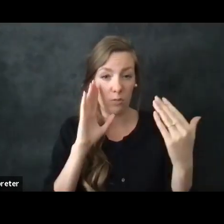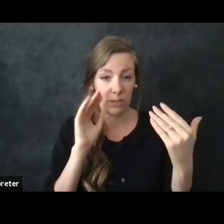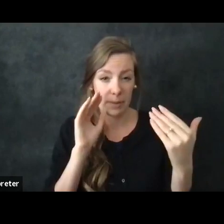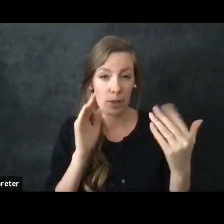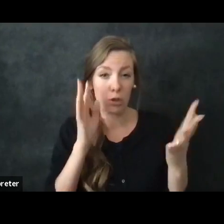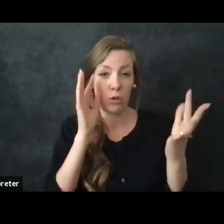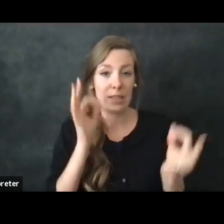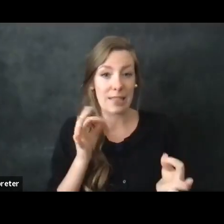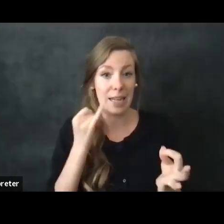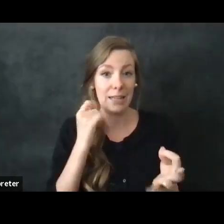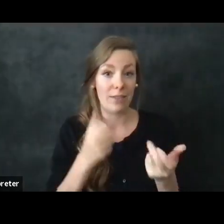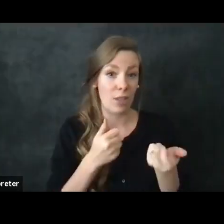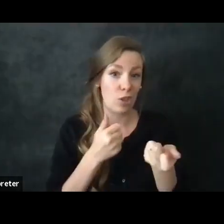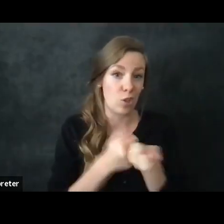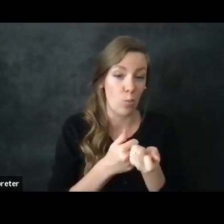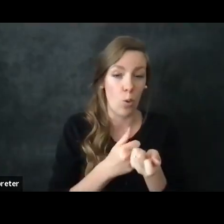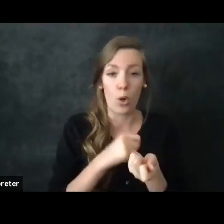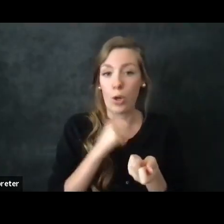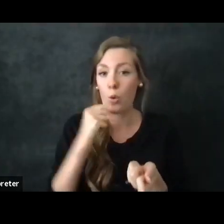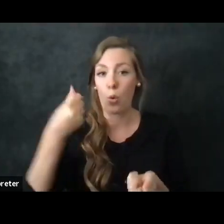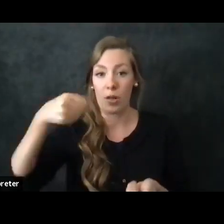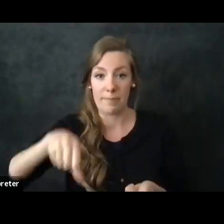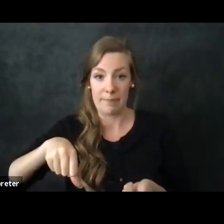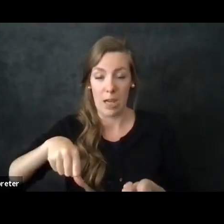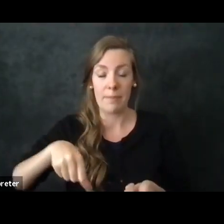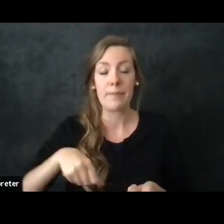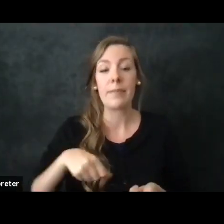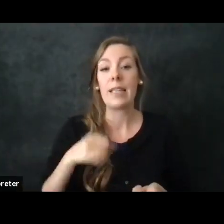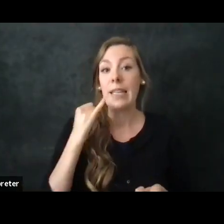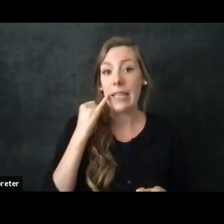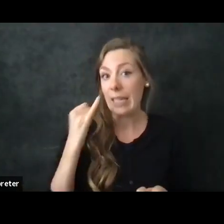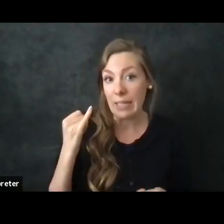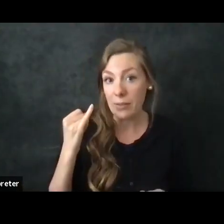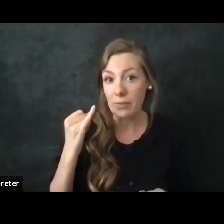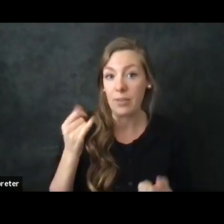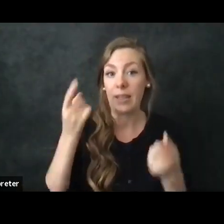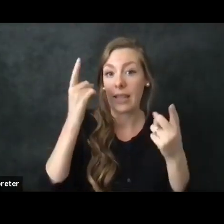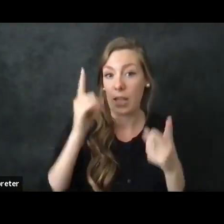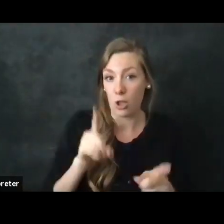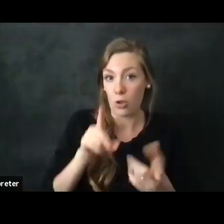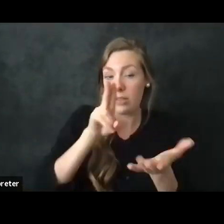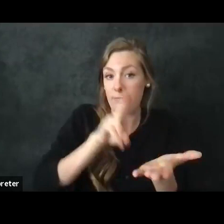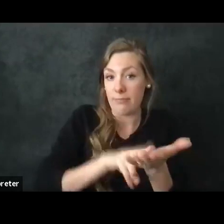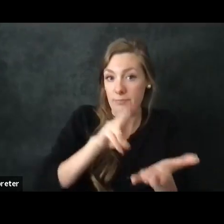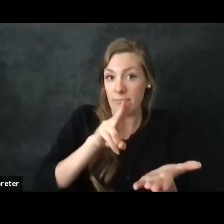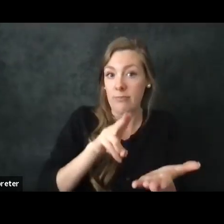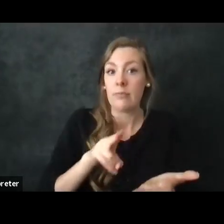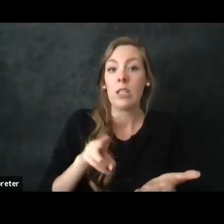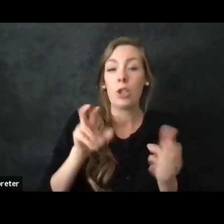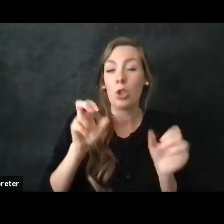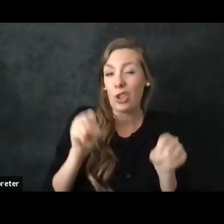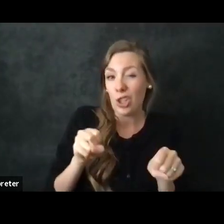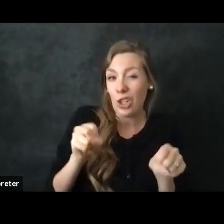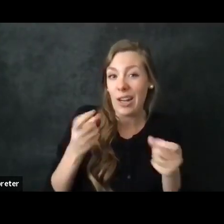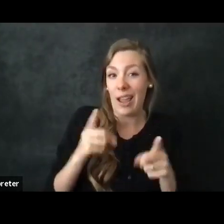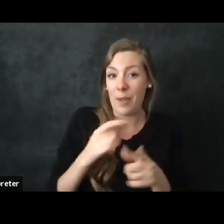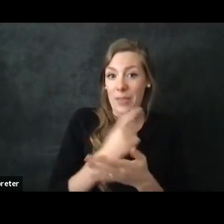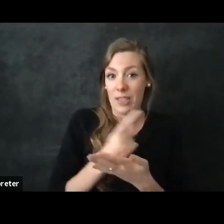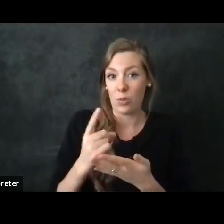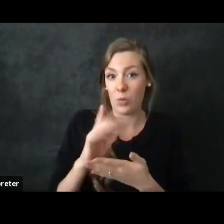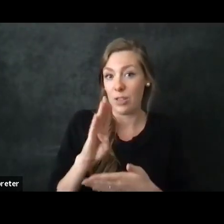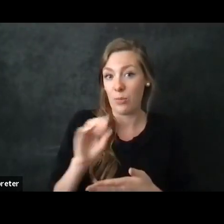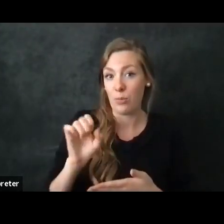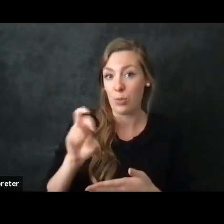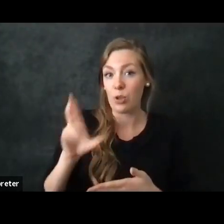these recommendations. If and when the Centers for Disease Control and Prevention sign off, which could happen this week, booster shots would